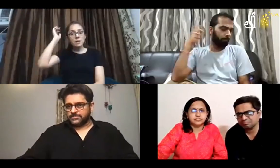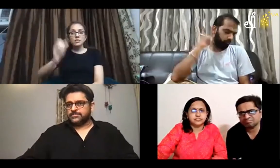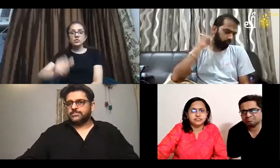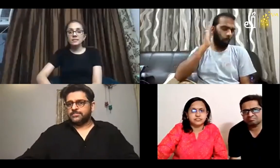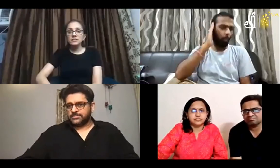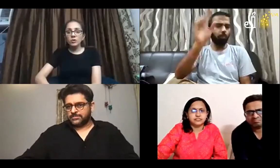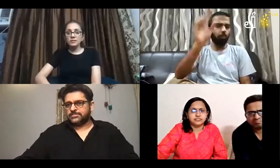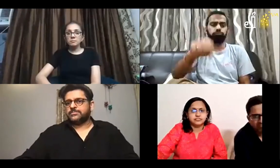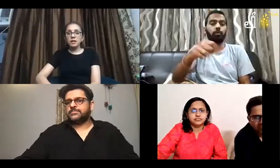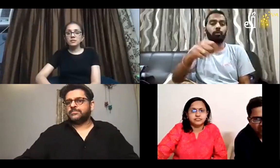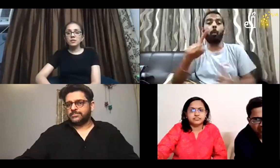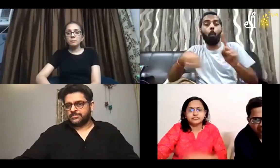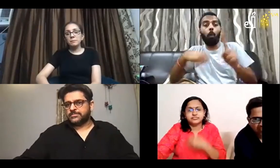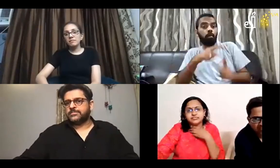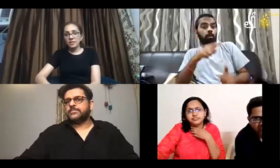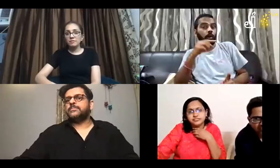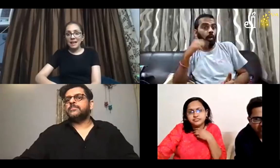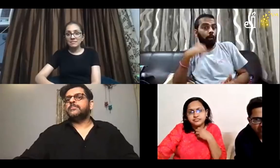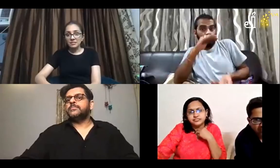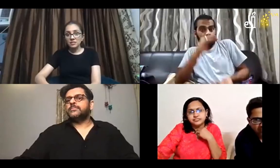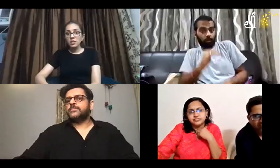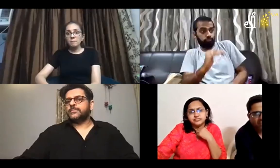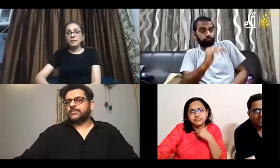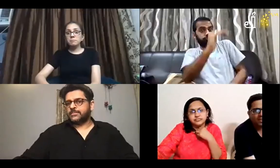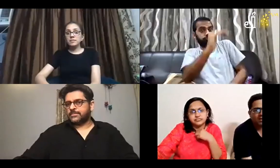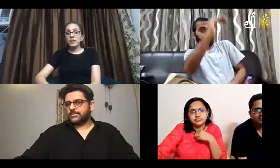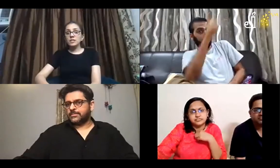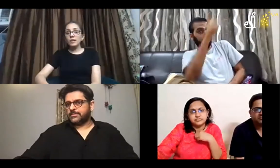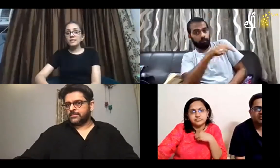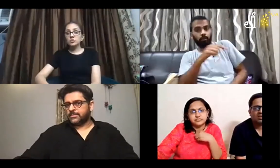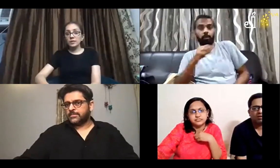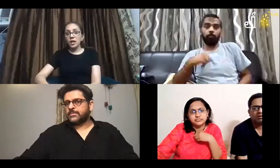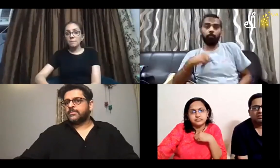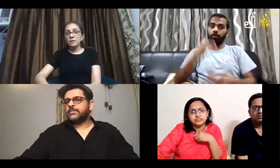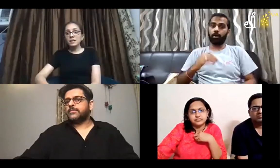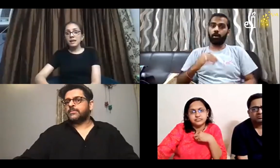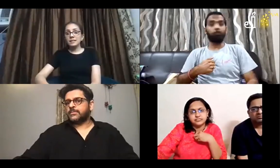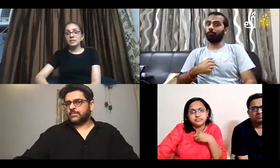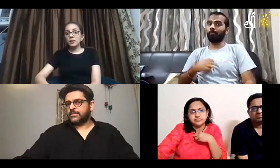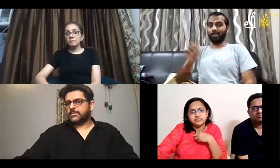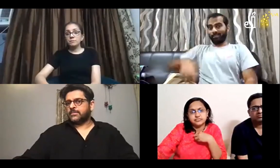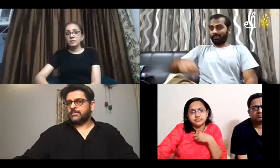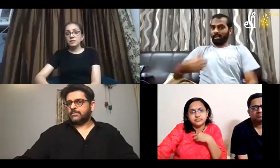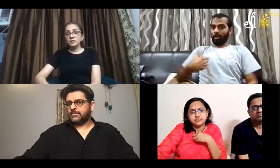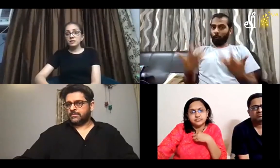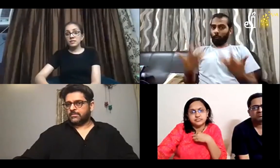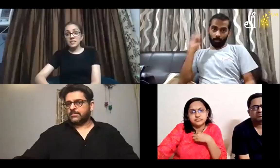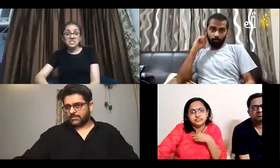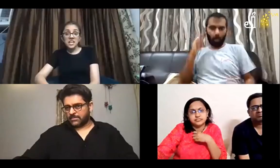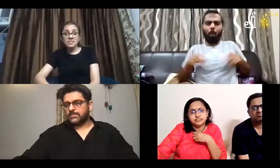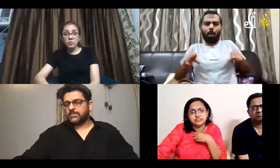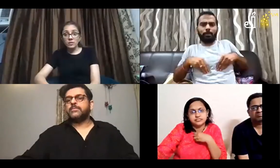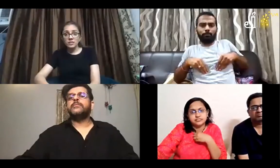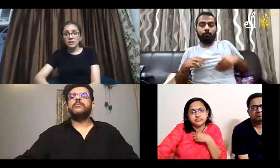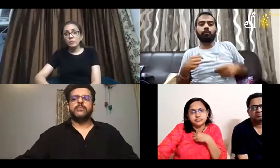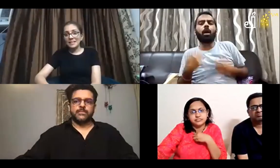my child's cochlear implant, maybe we'll have it, but my child, while he's growing up, and he says